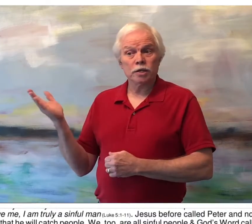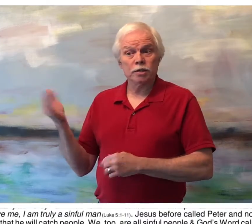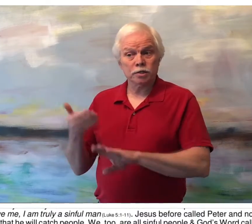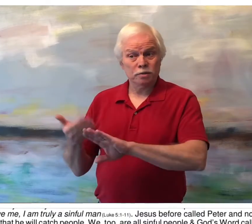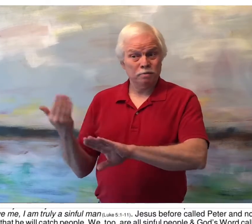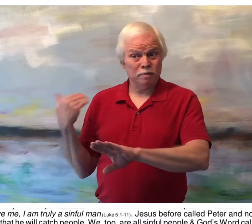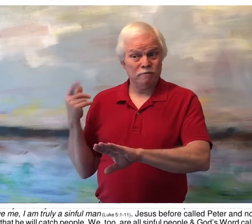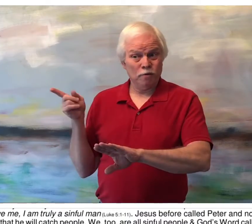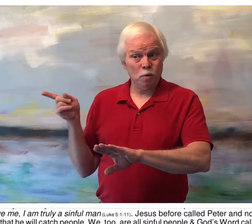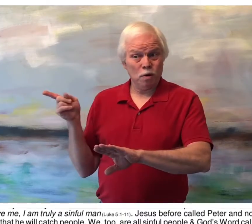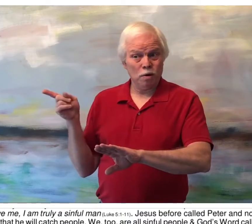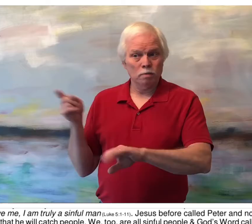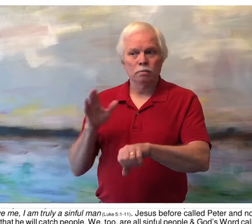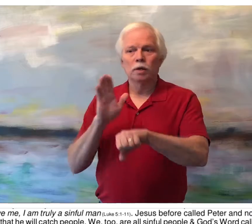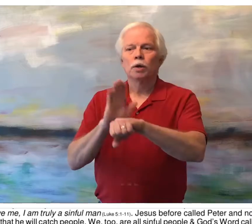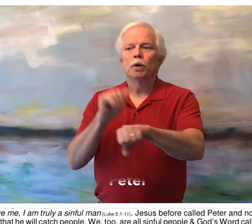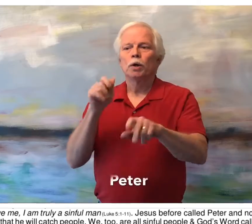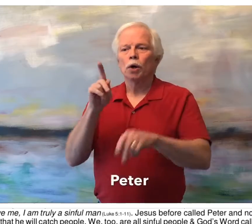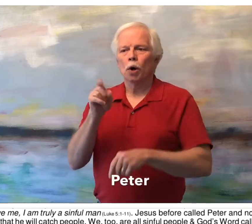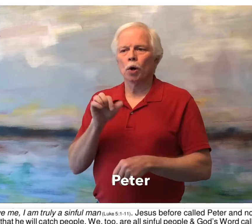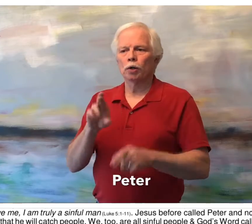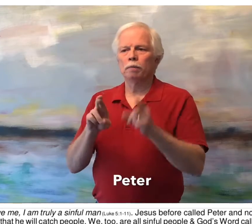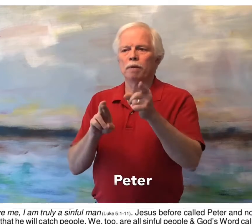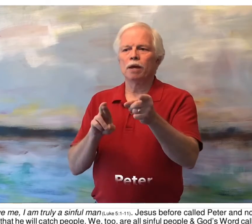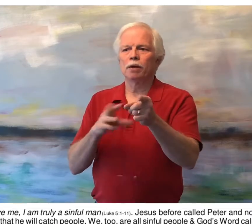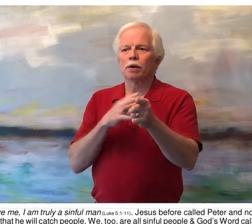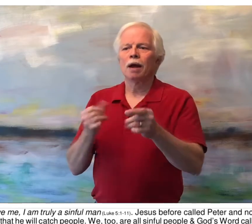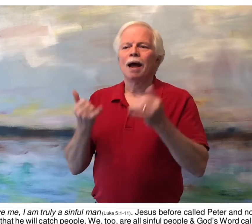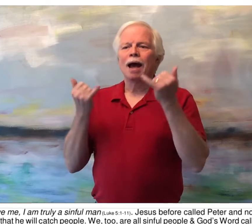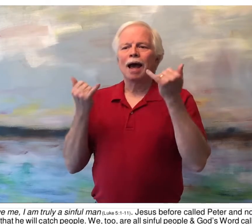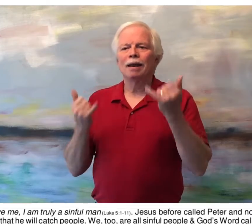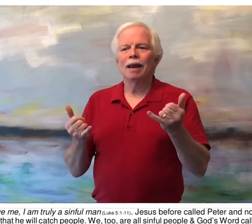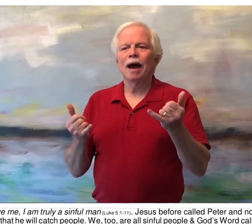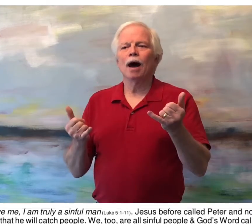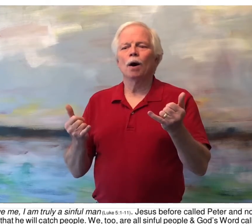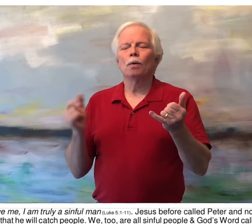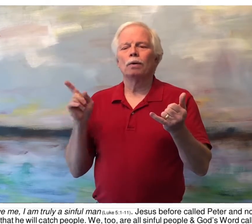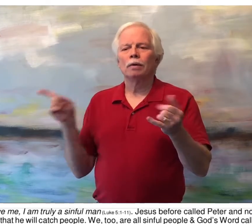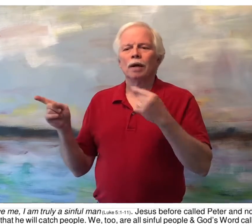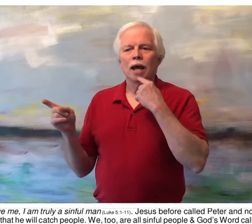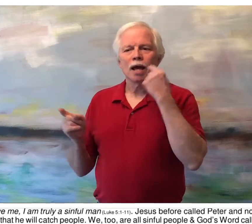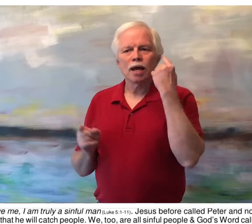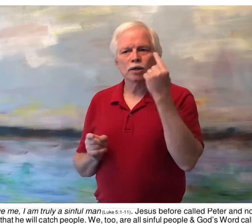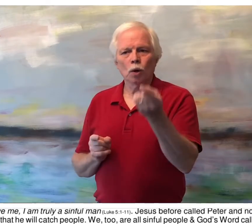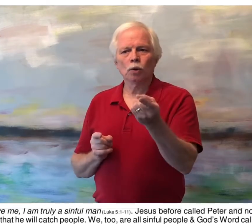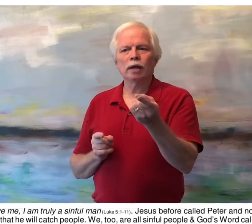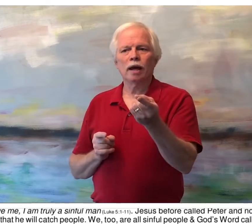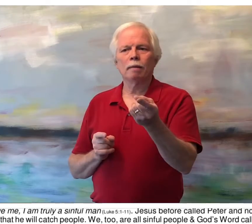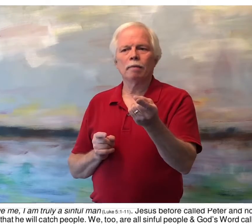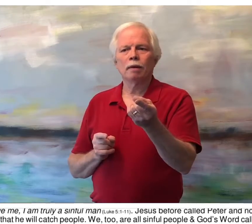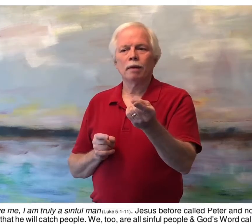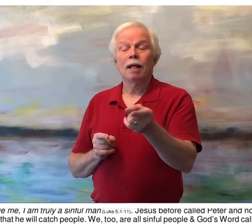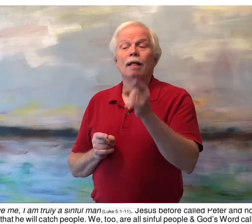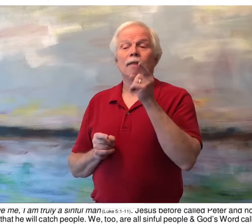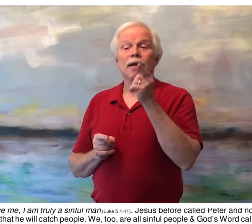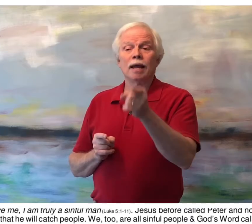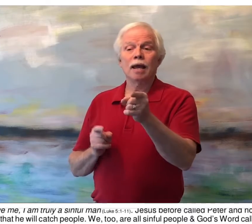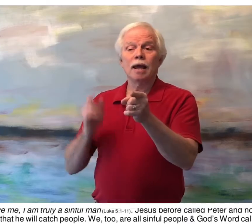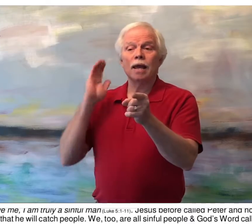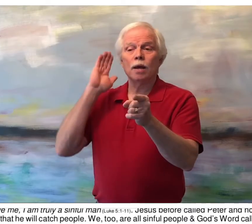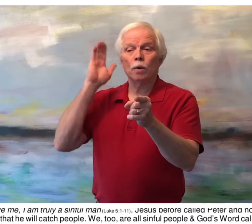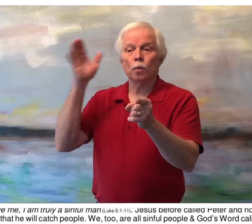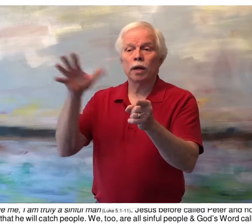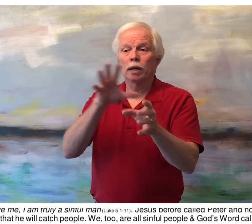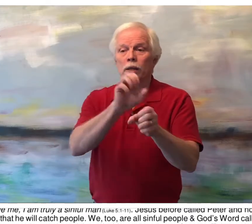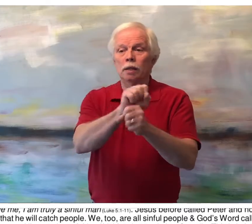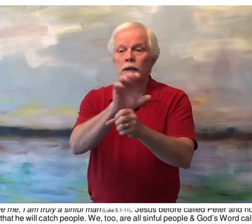Jesus, before, called Peter. And now, he told him that